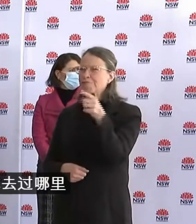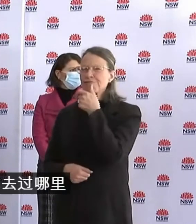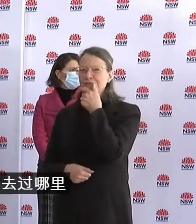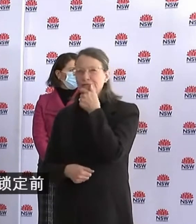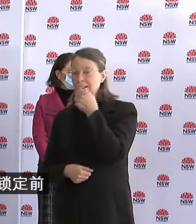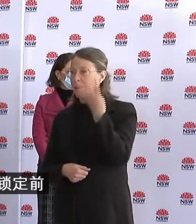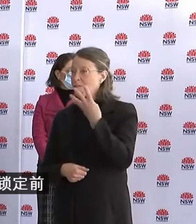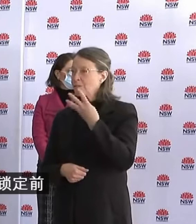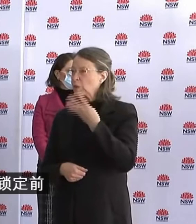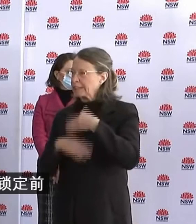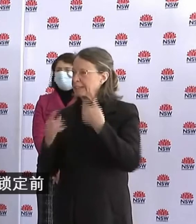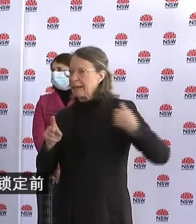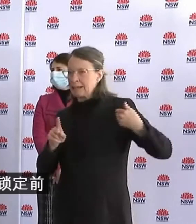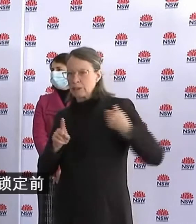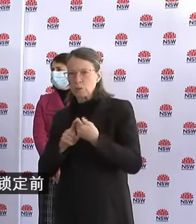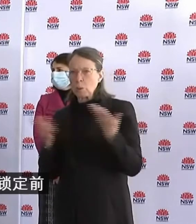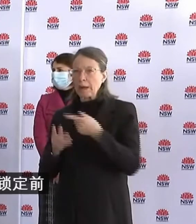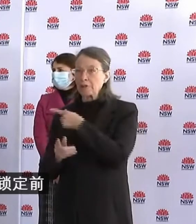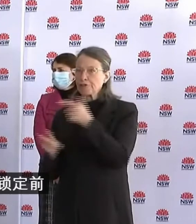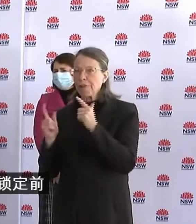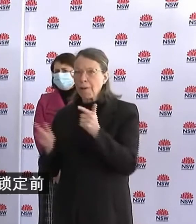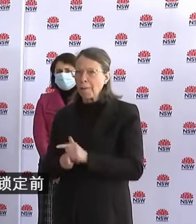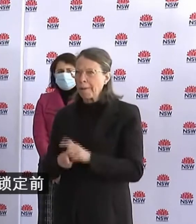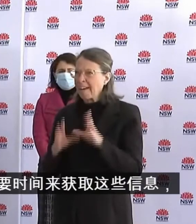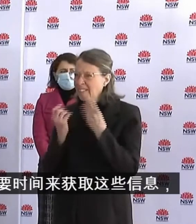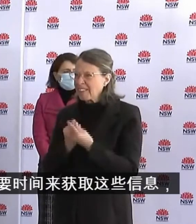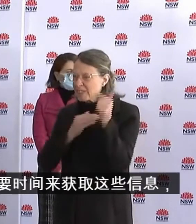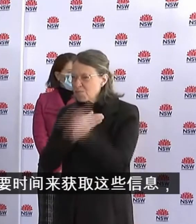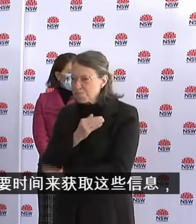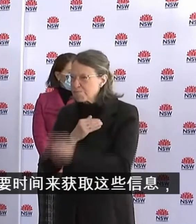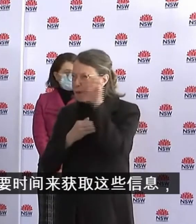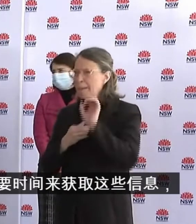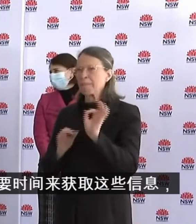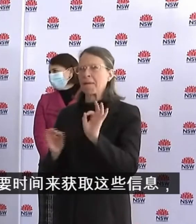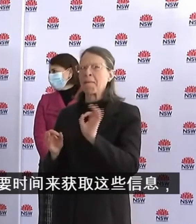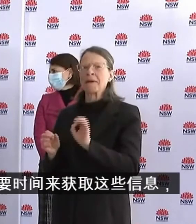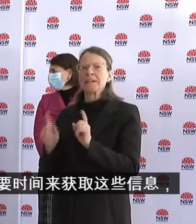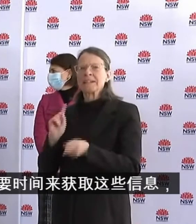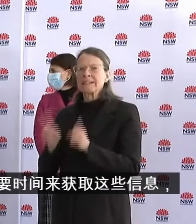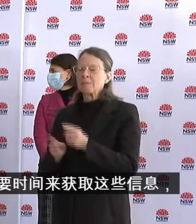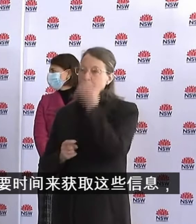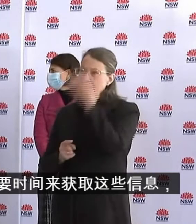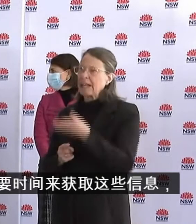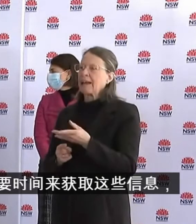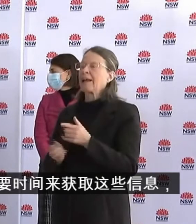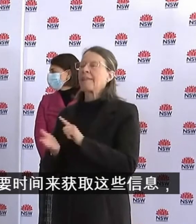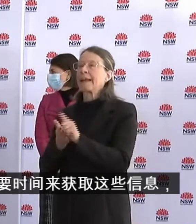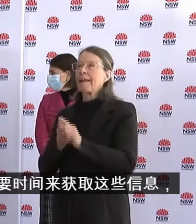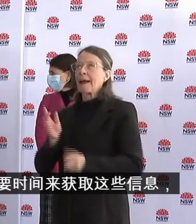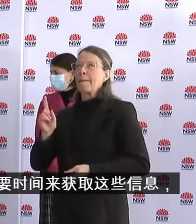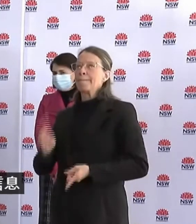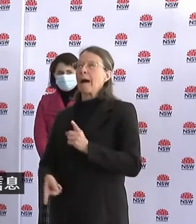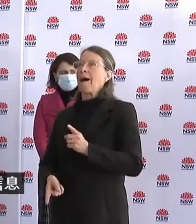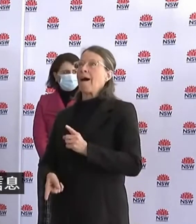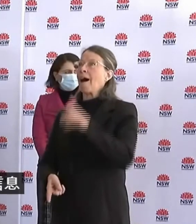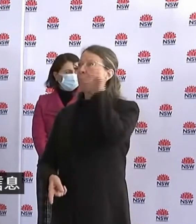14 days, may be difficult to remember, particularly pre-lockdown. So we work with people. They do take time to get that